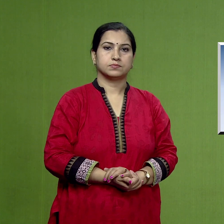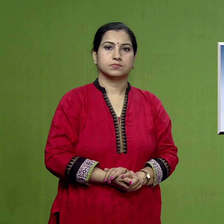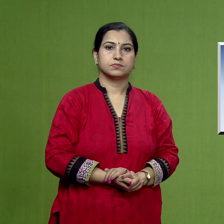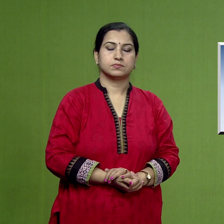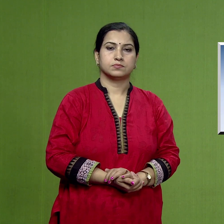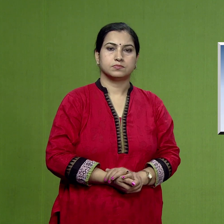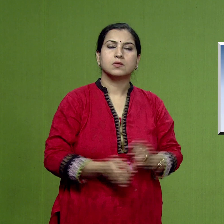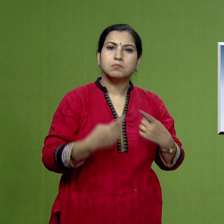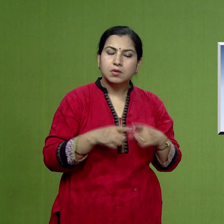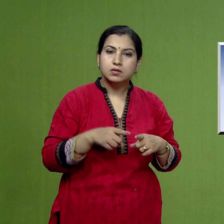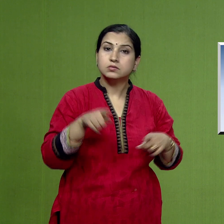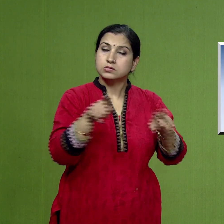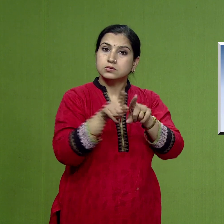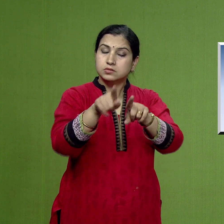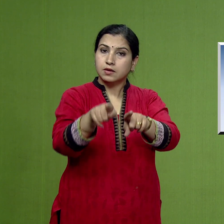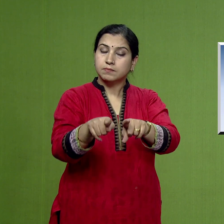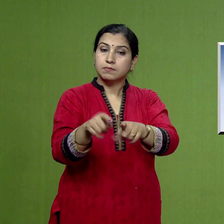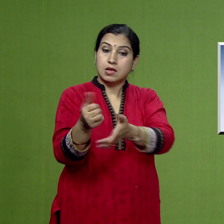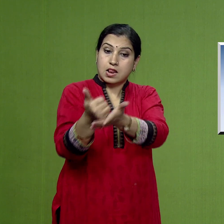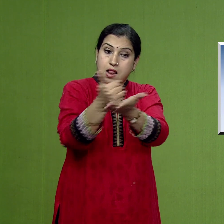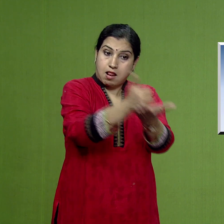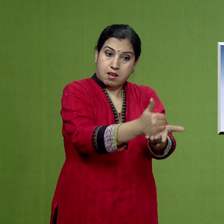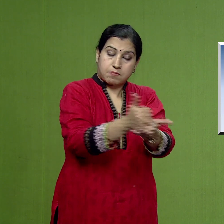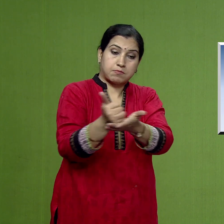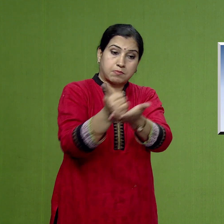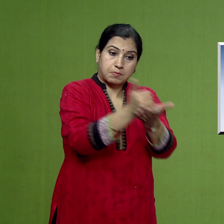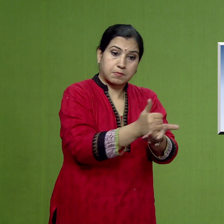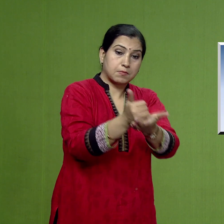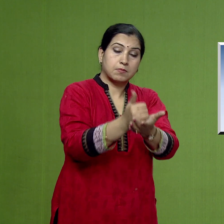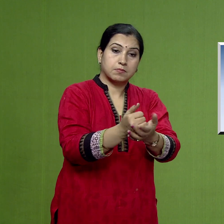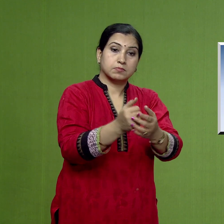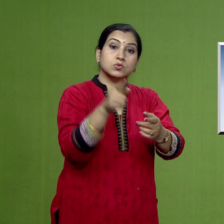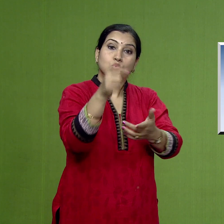But to act as a resource, you need to be healthy and happy.